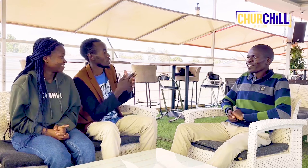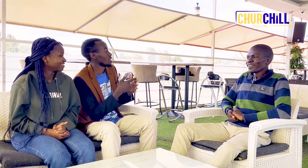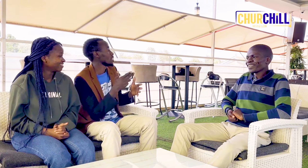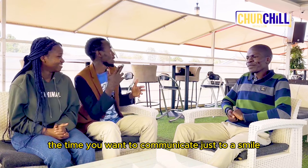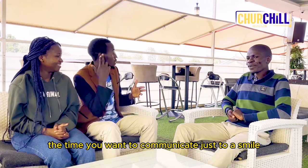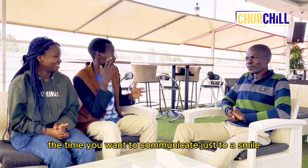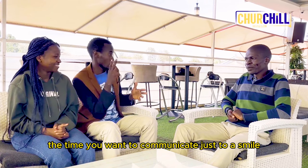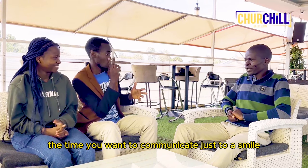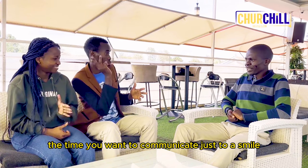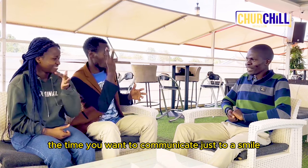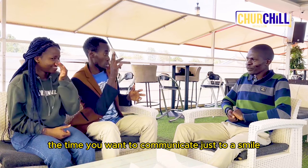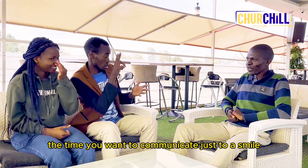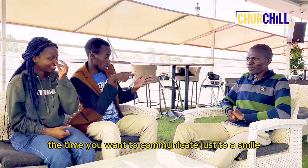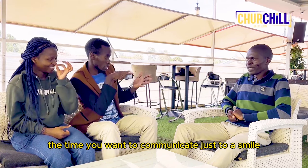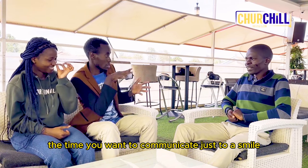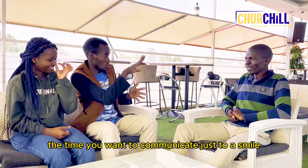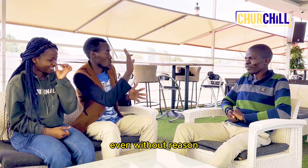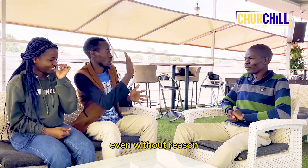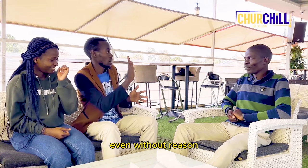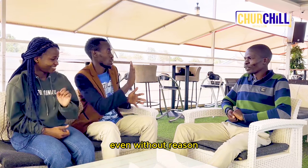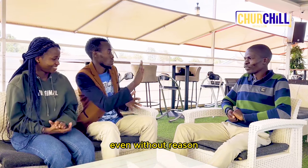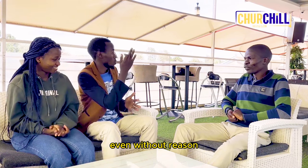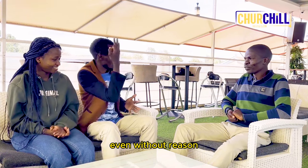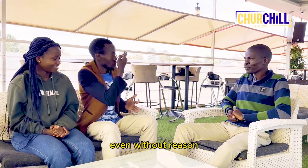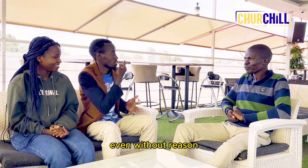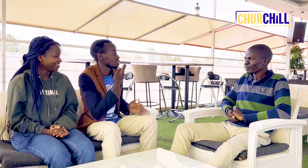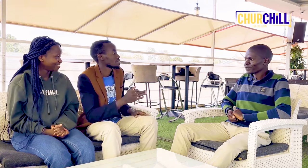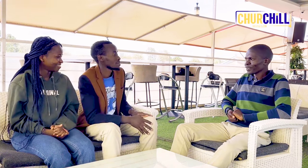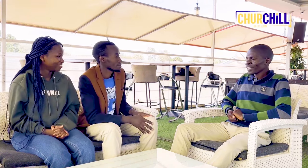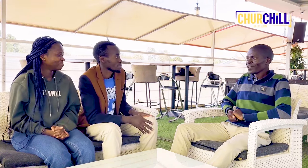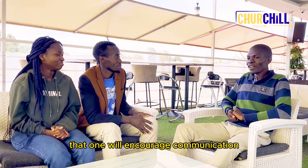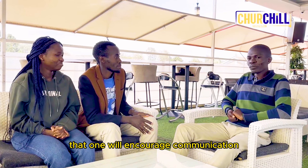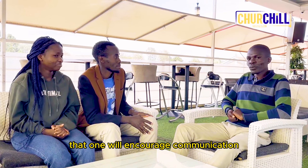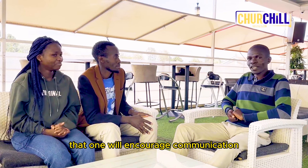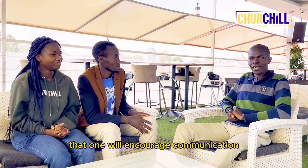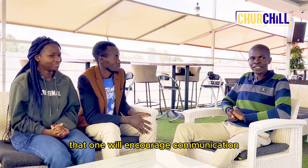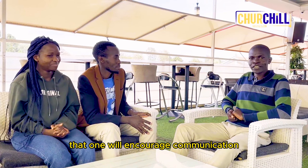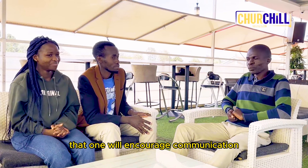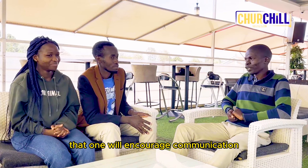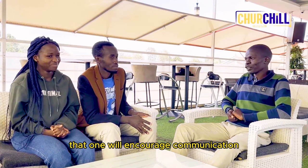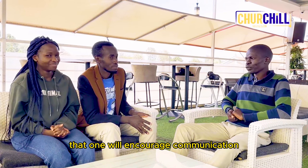The time you want to communicate, just show a smile, even without reason. That one will encourage communication.